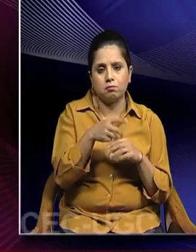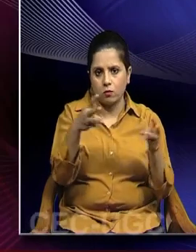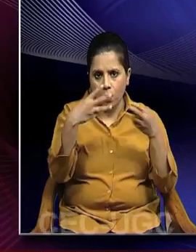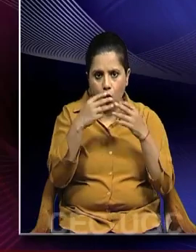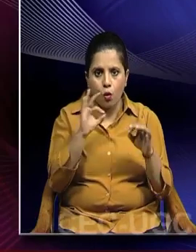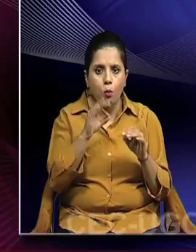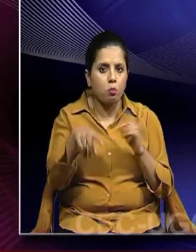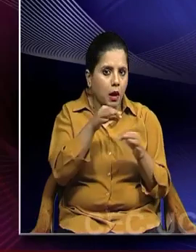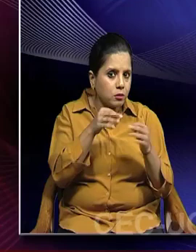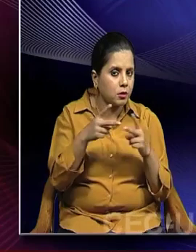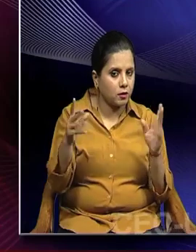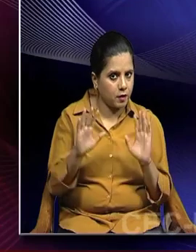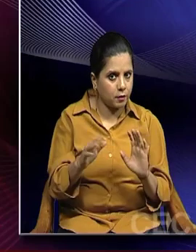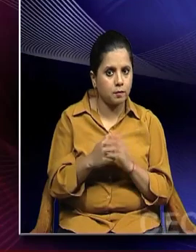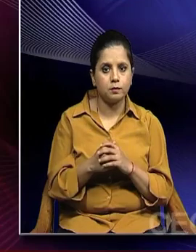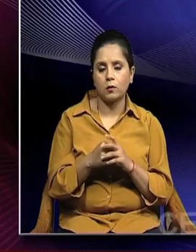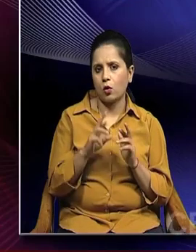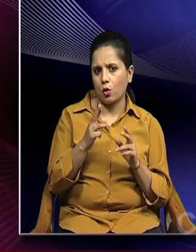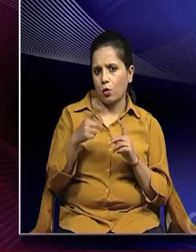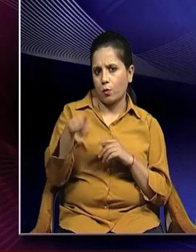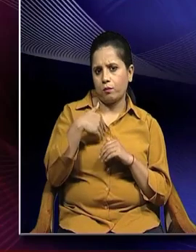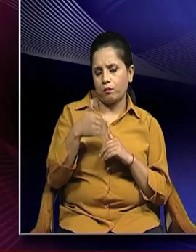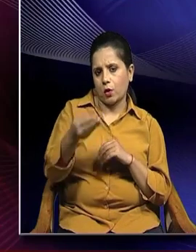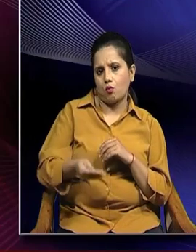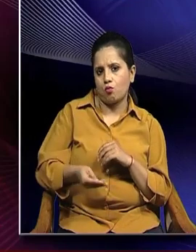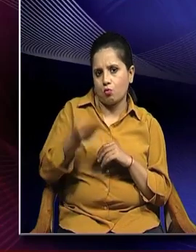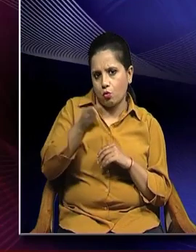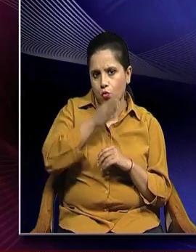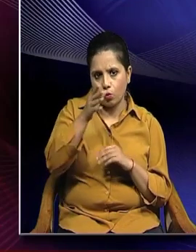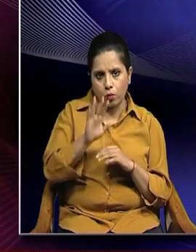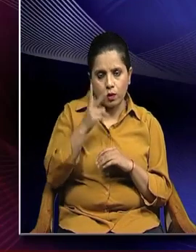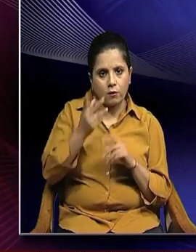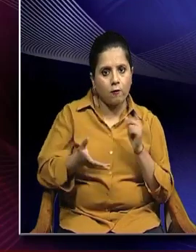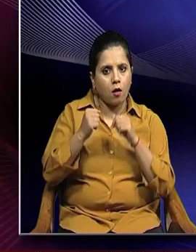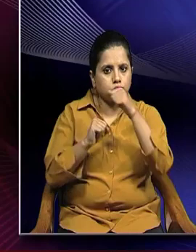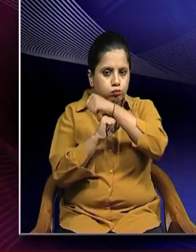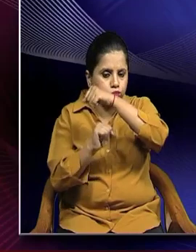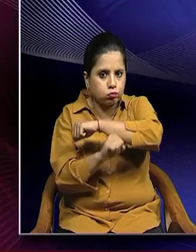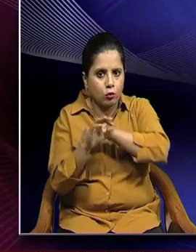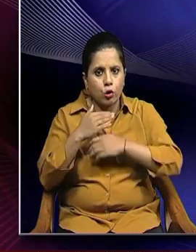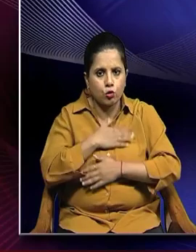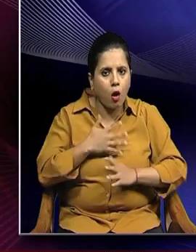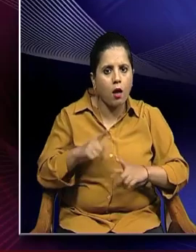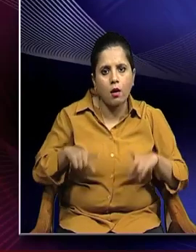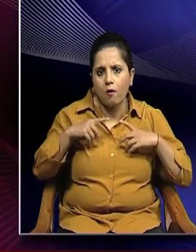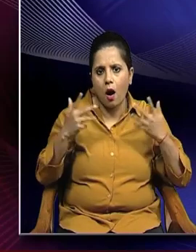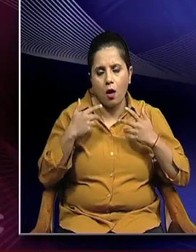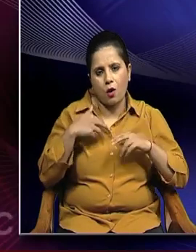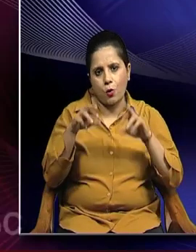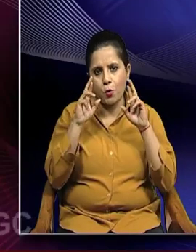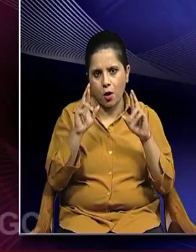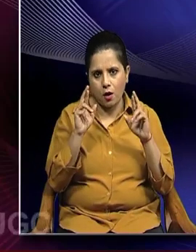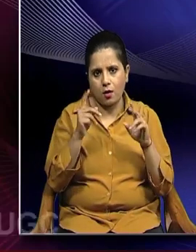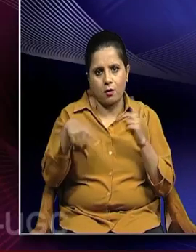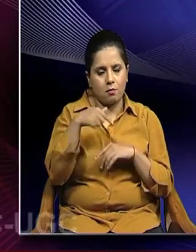in this way, will be going for finding a foundation of joy of living, I hope